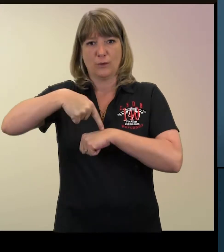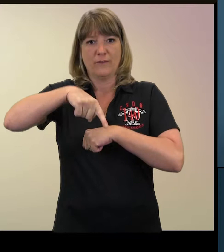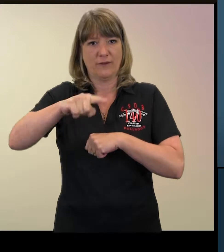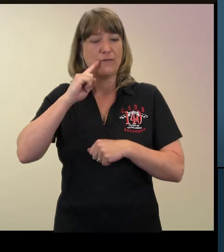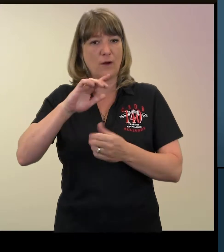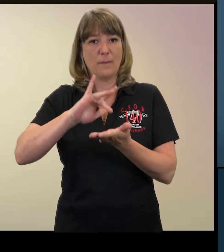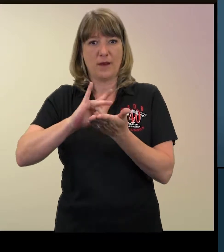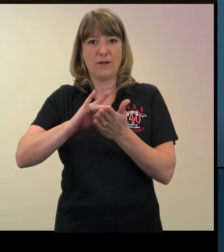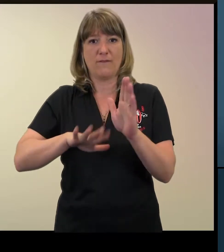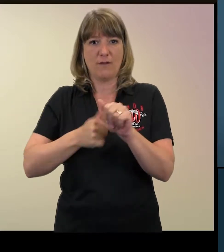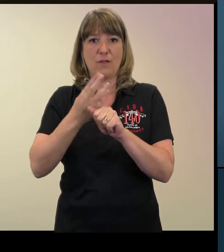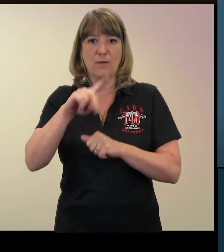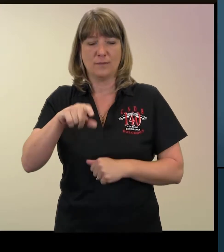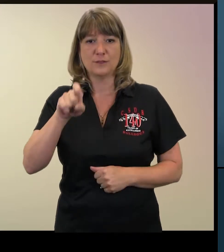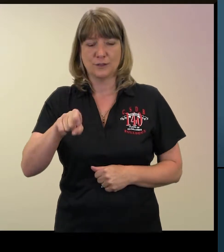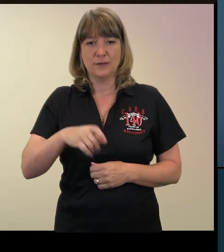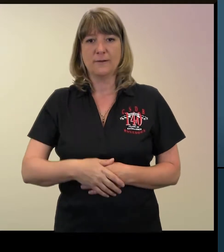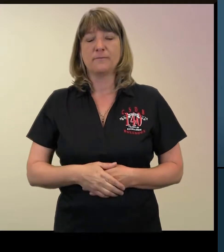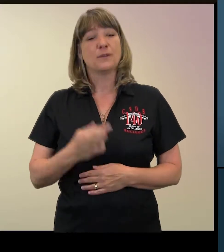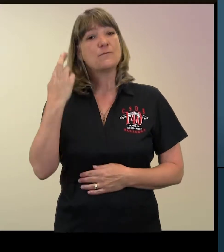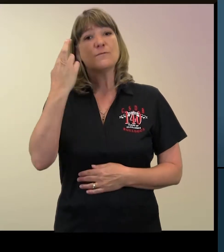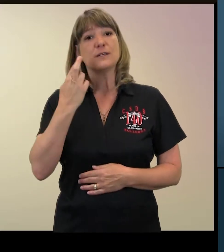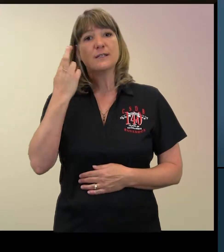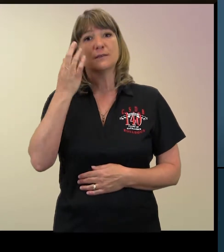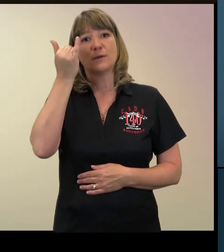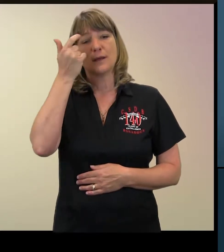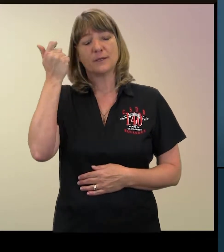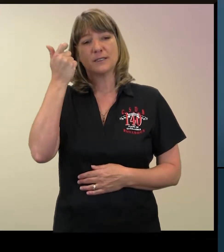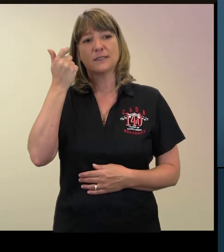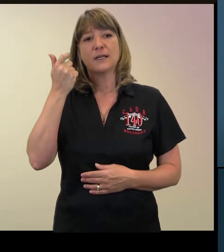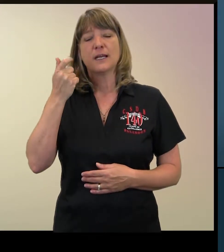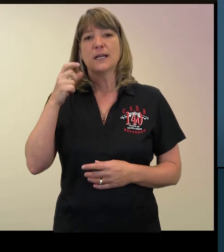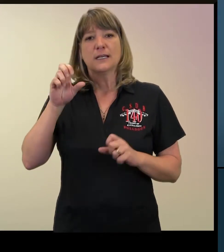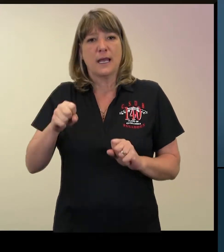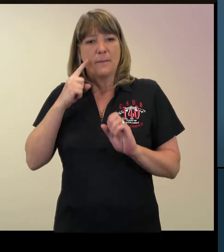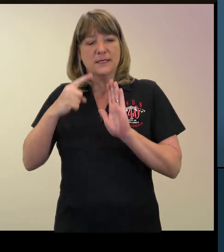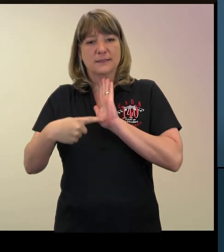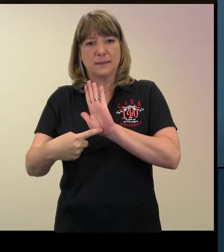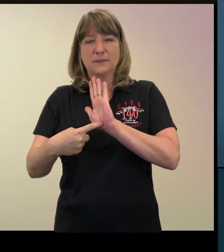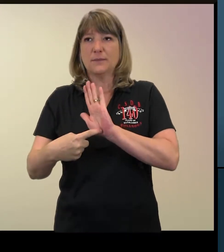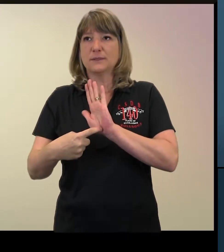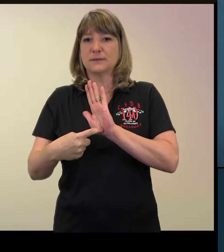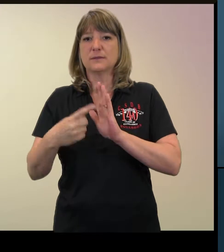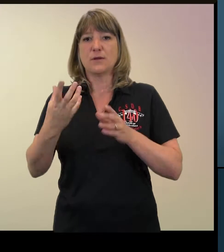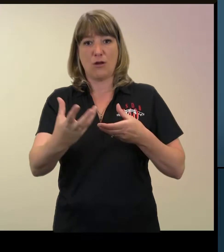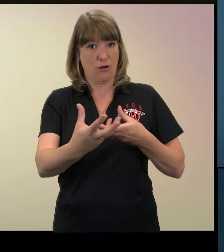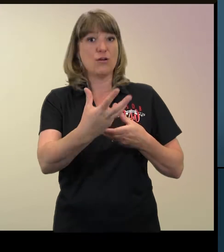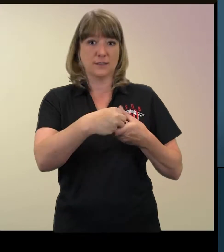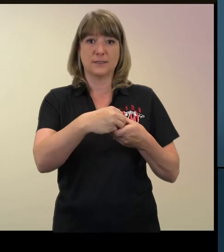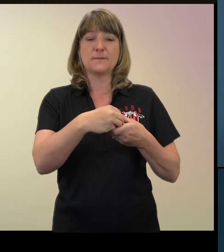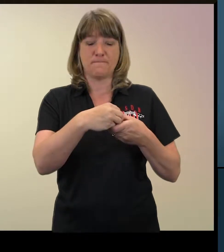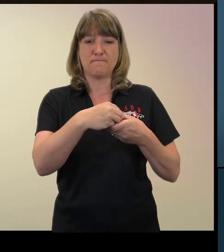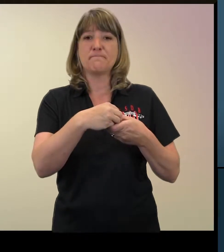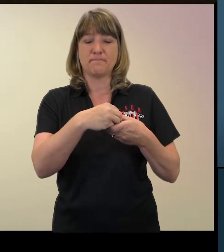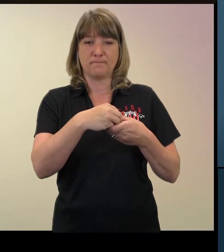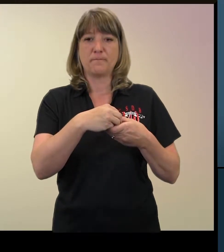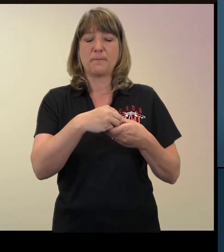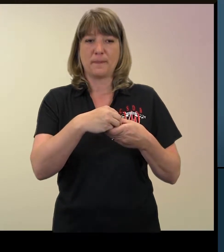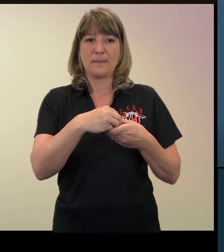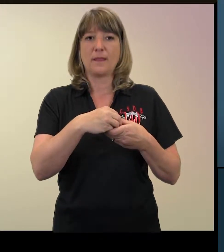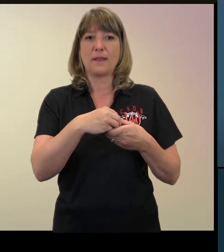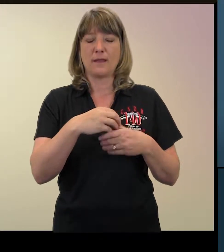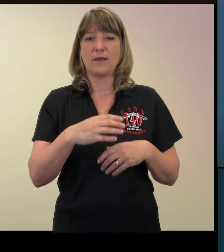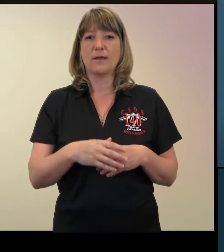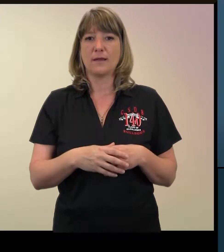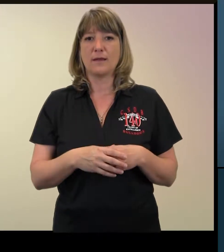follow-up. The reason for this is that those could be symptoms of autism. In